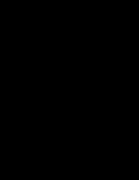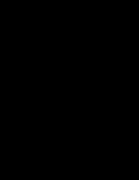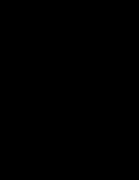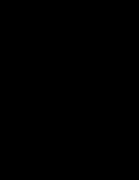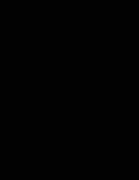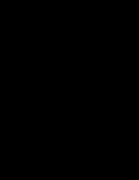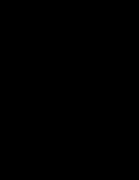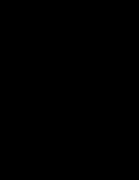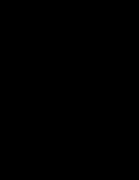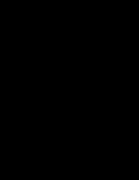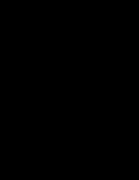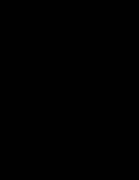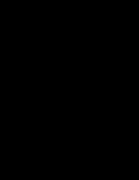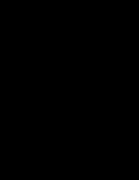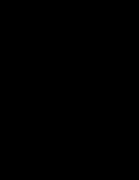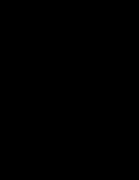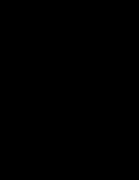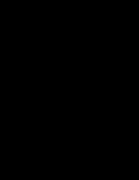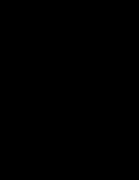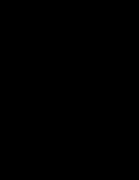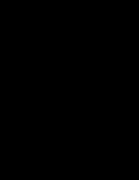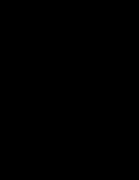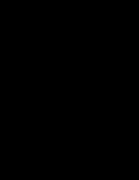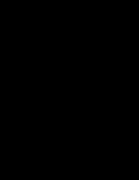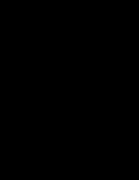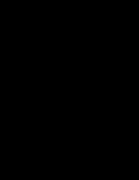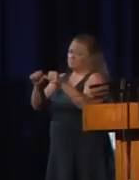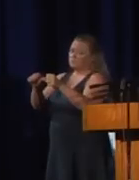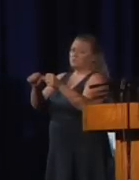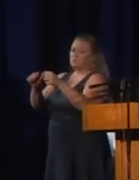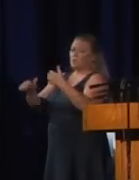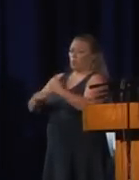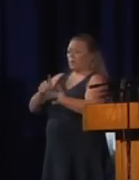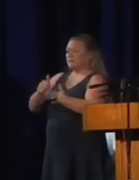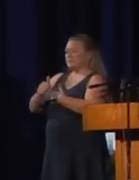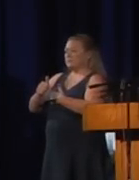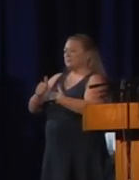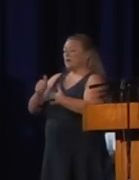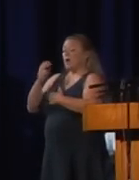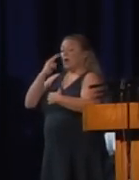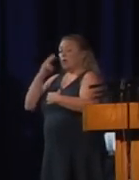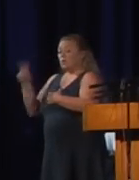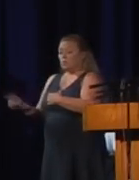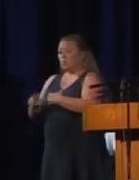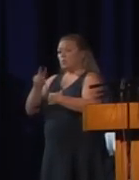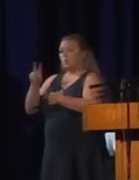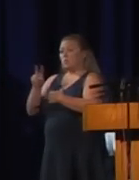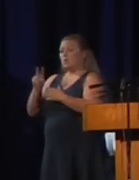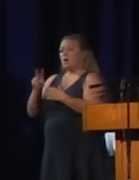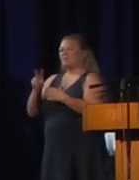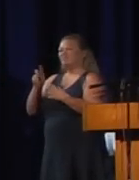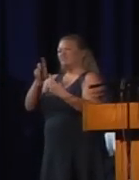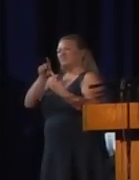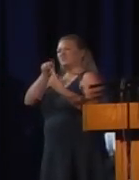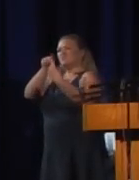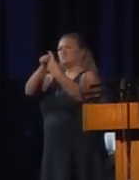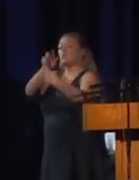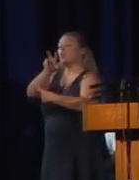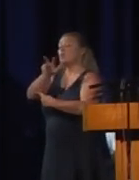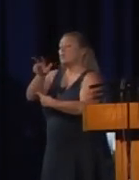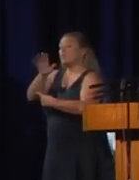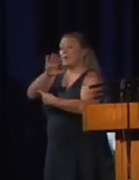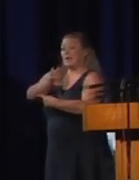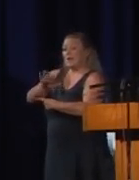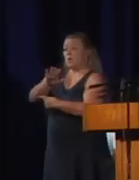going on down around the city because that still continues to be a threat. As you move around the city of Ventura and up through the Highway 33 corridor, as you are aware,